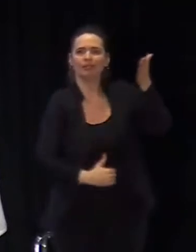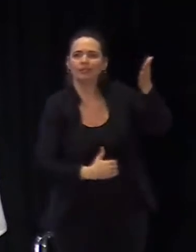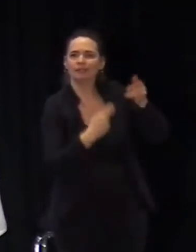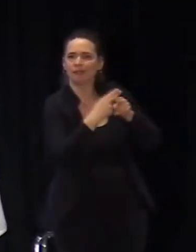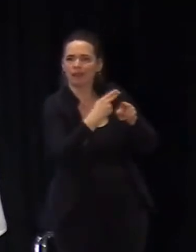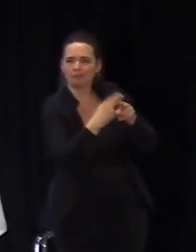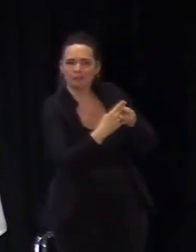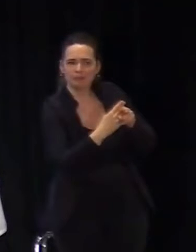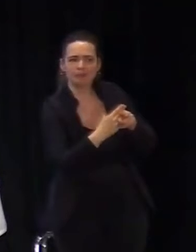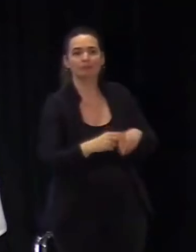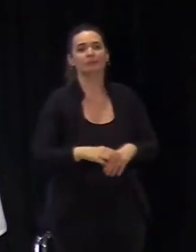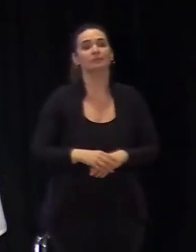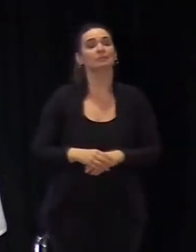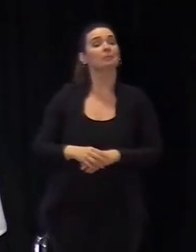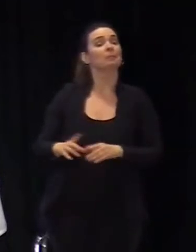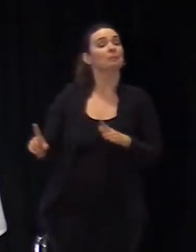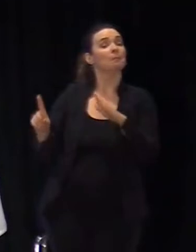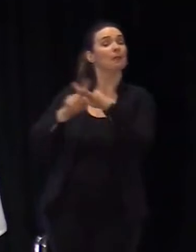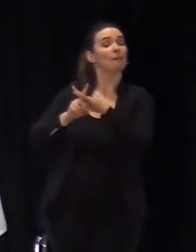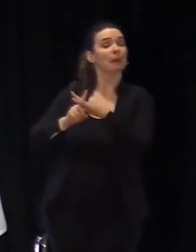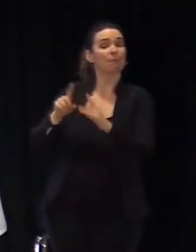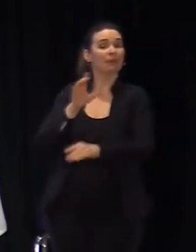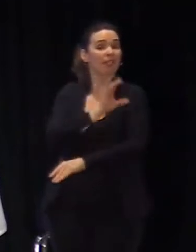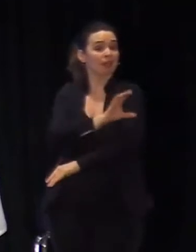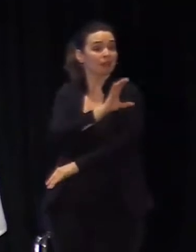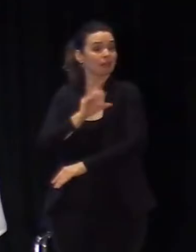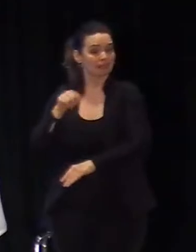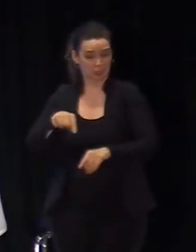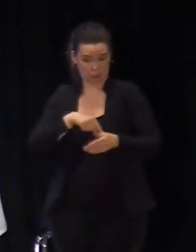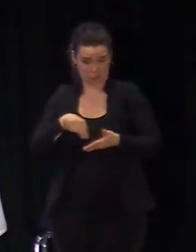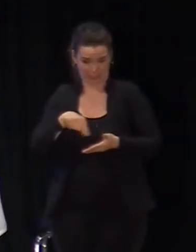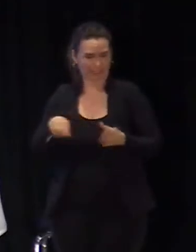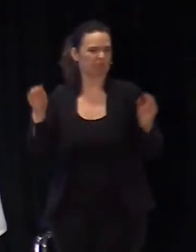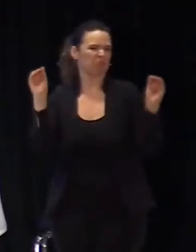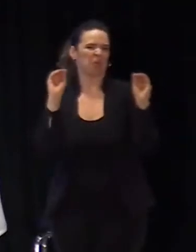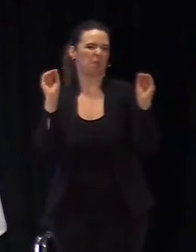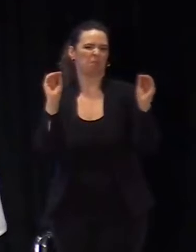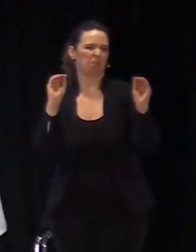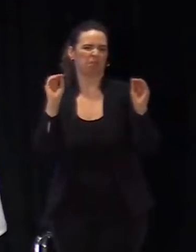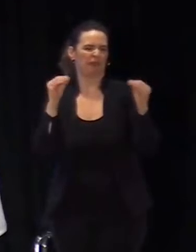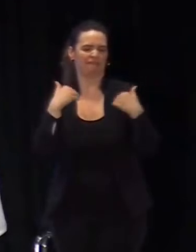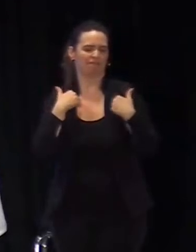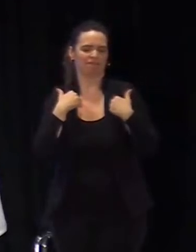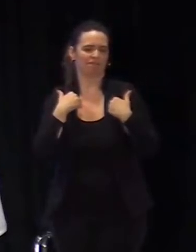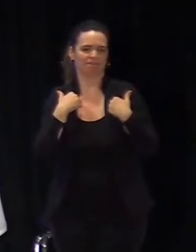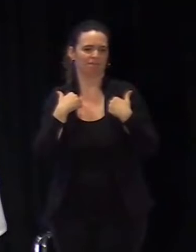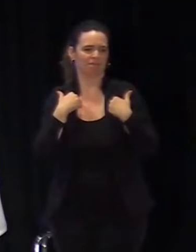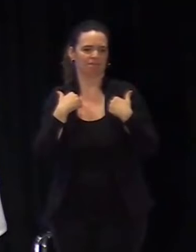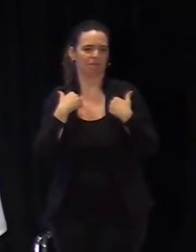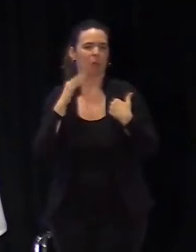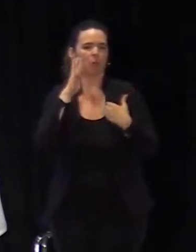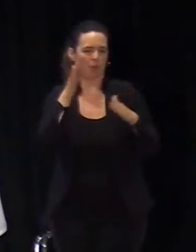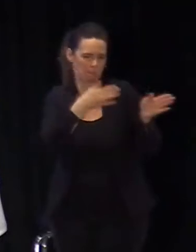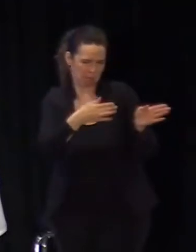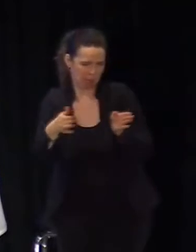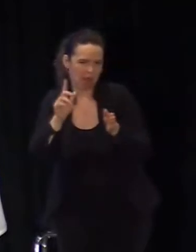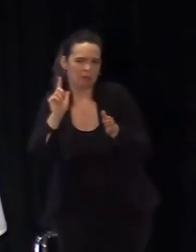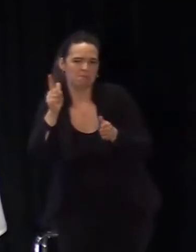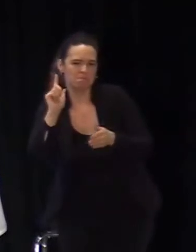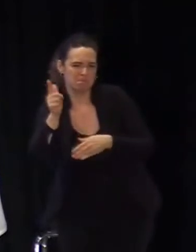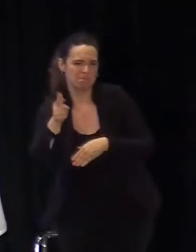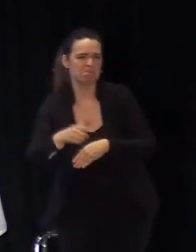right now we don't believe we have any this week, but we will certainly, next week we potentially could.